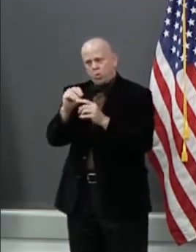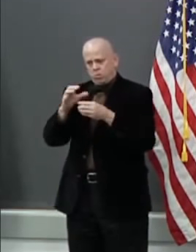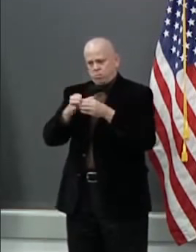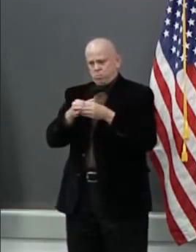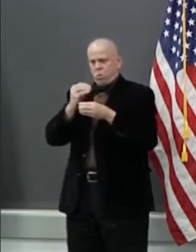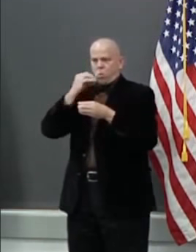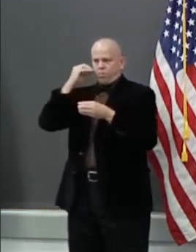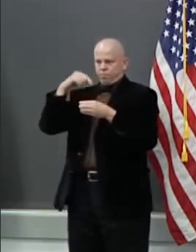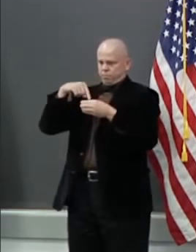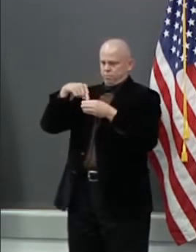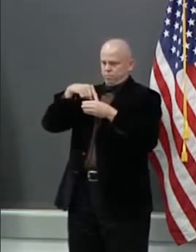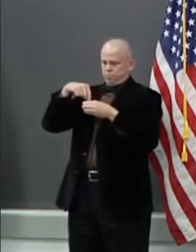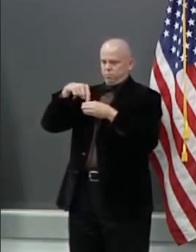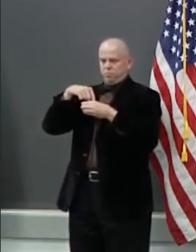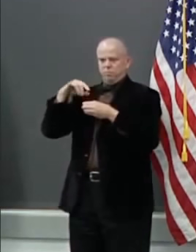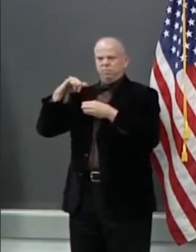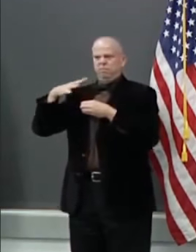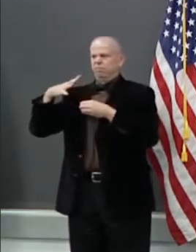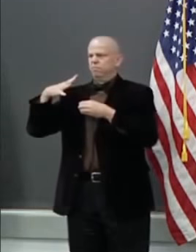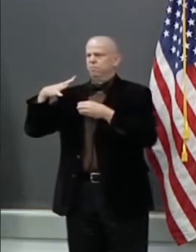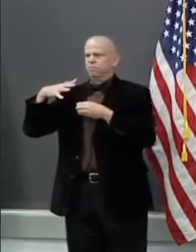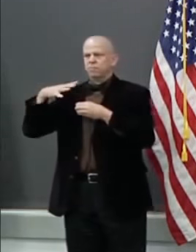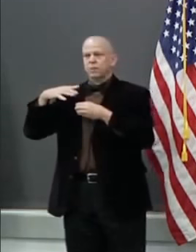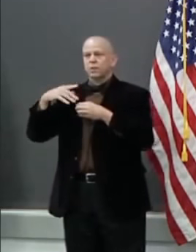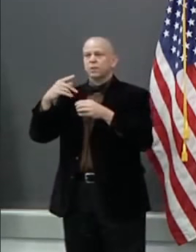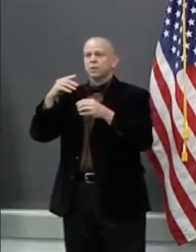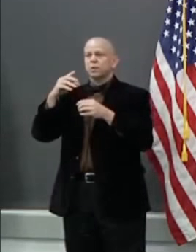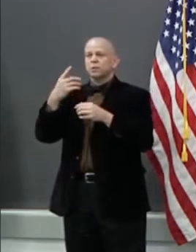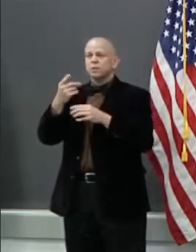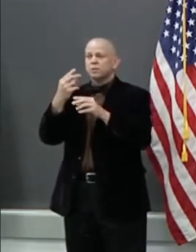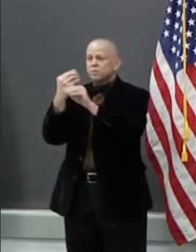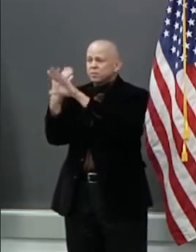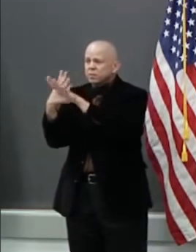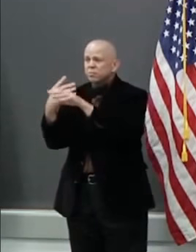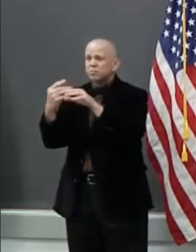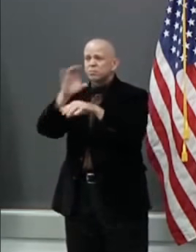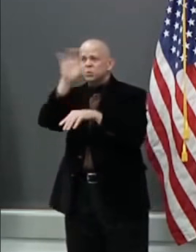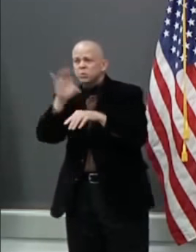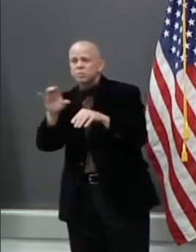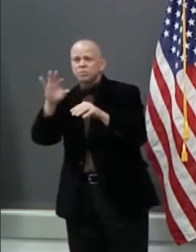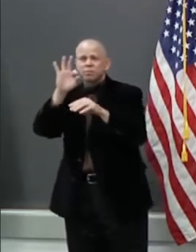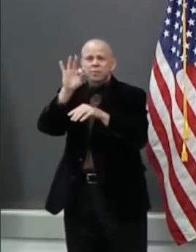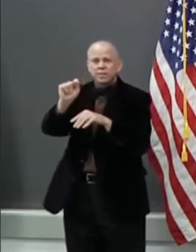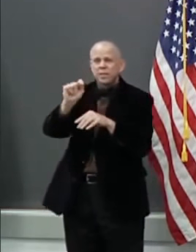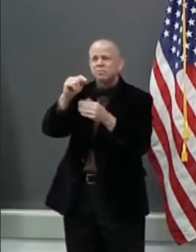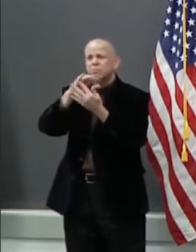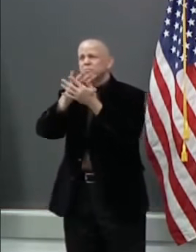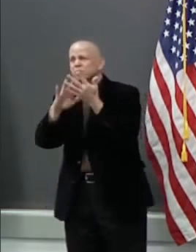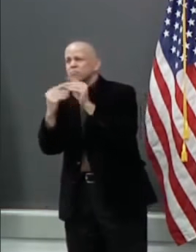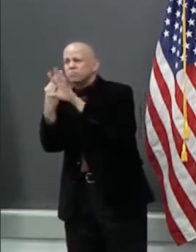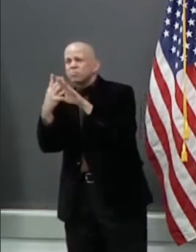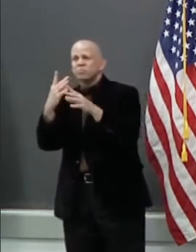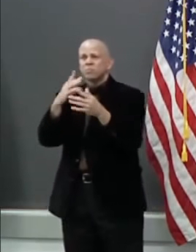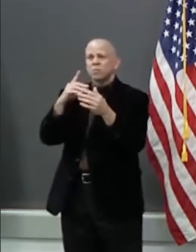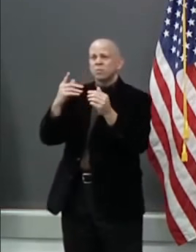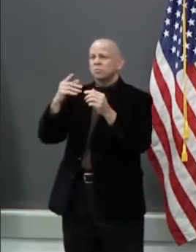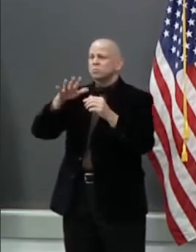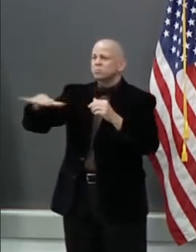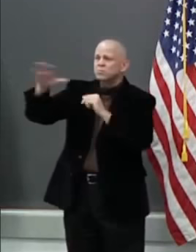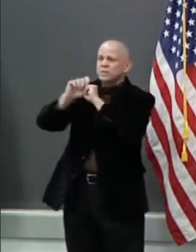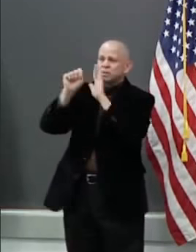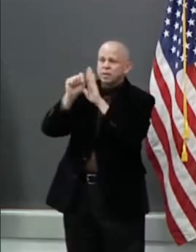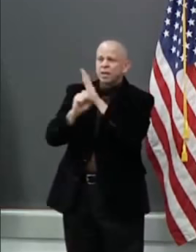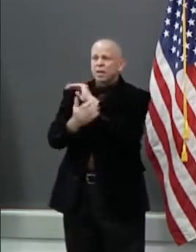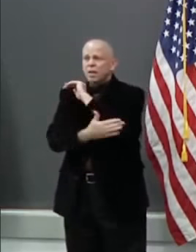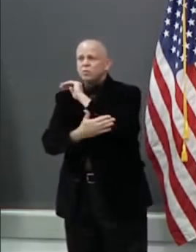home, and turn on FaceTime or other means to celebrate with your friends across the state or across the country rather than gathering in person.